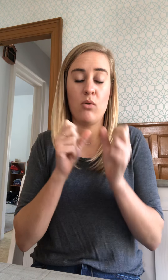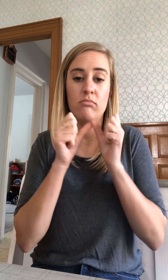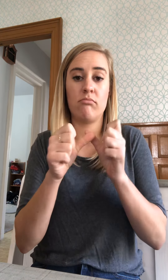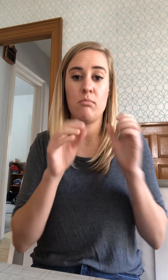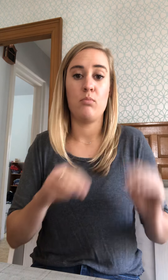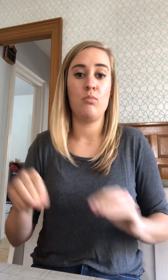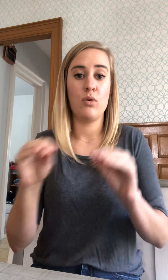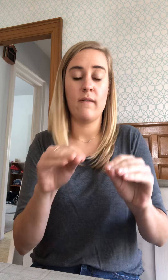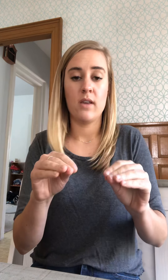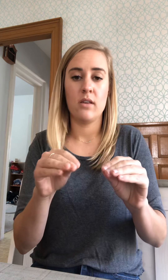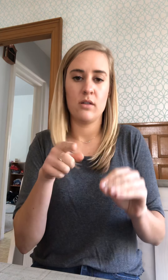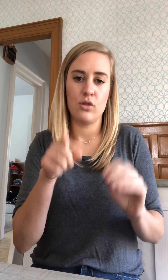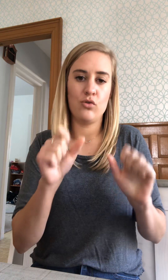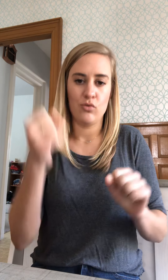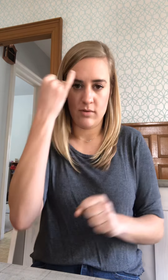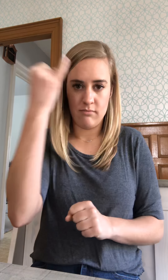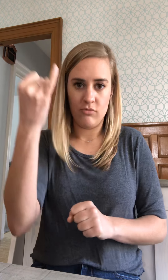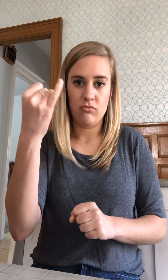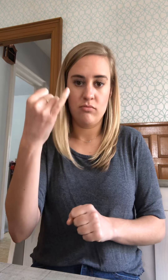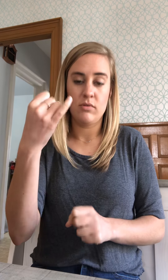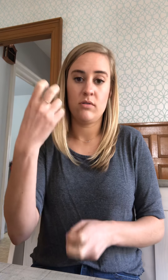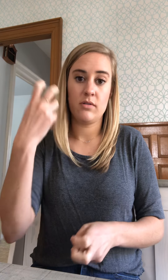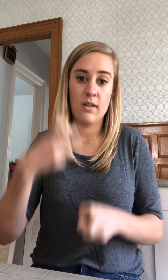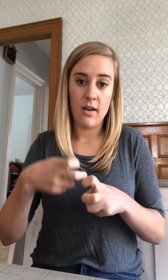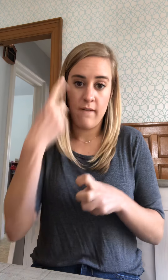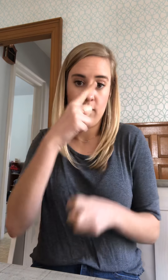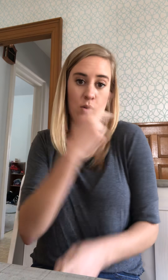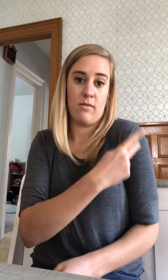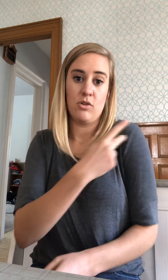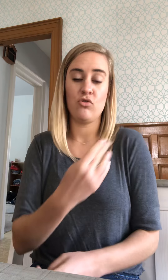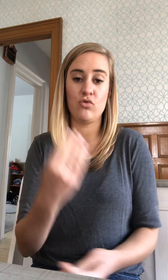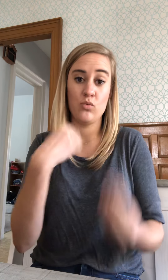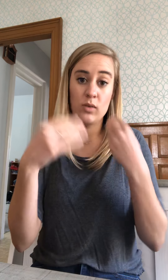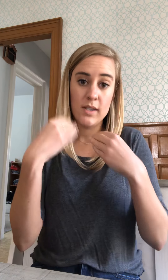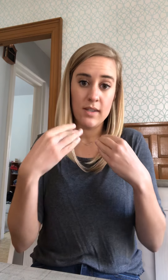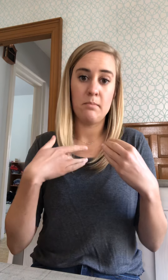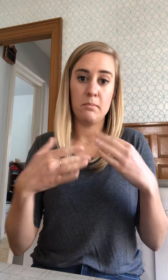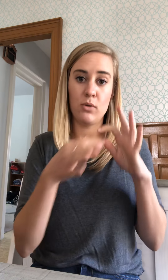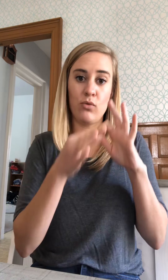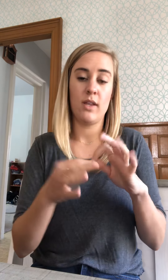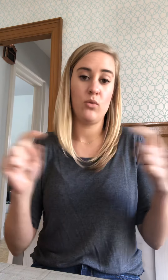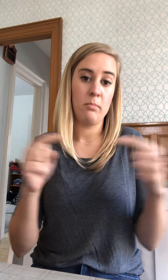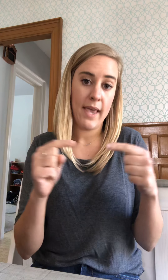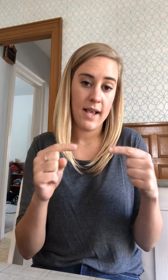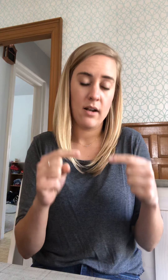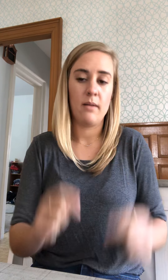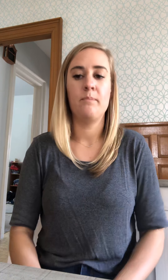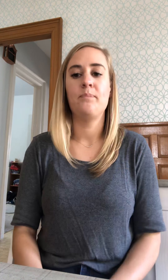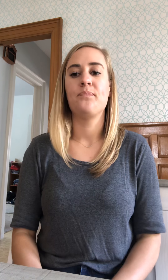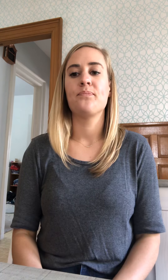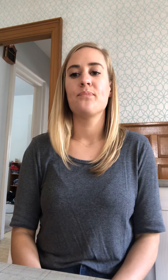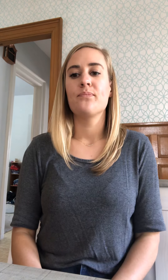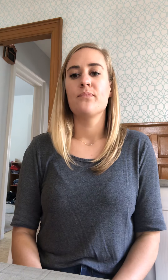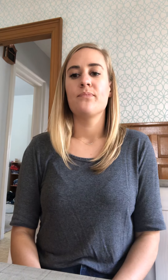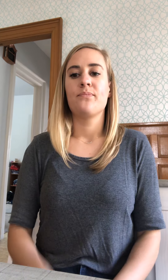as you might imagine, make it difficult for a patient to eat and are often associated with pain. Arch bars, also